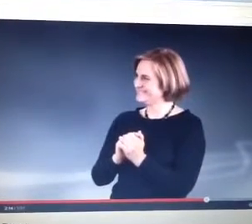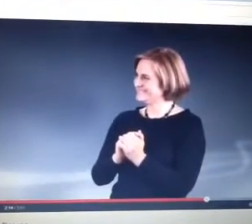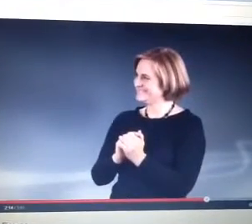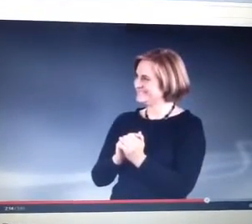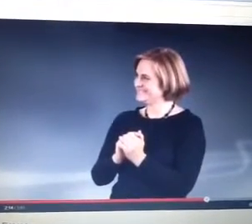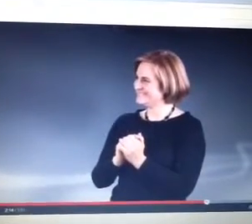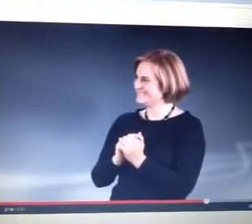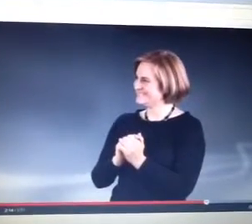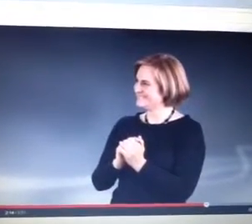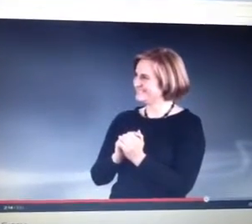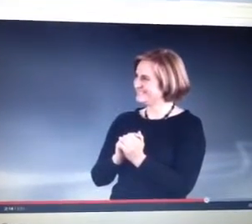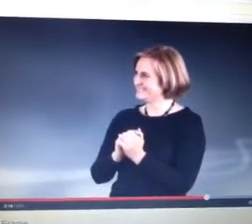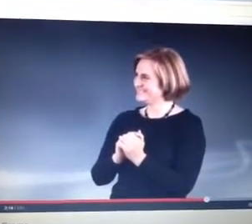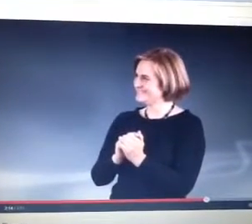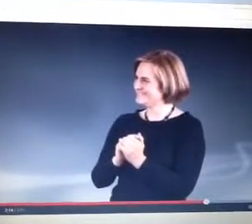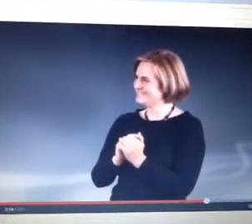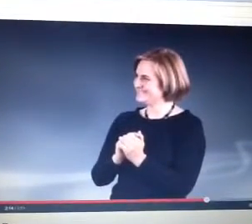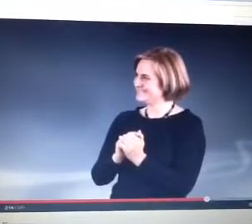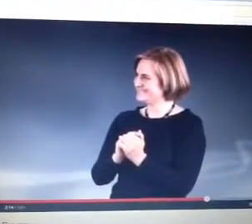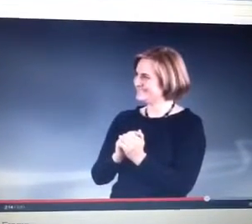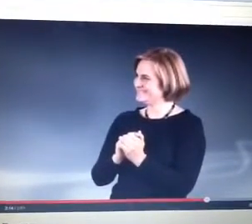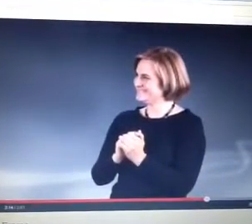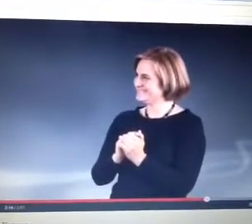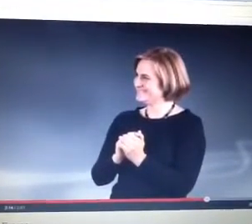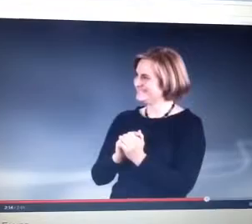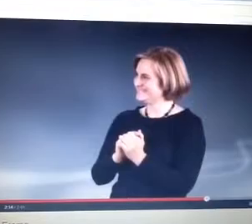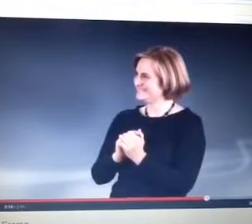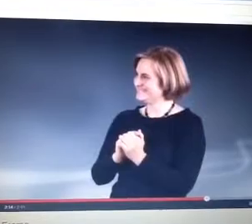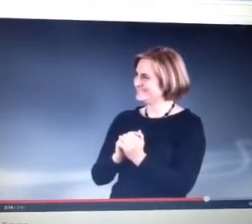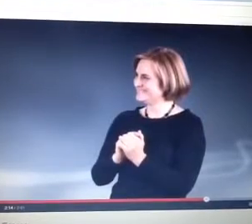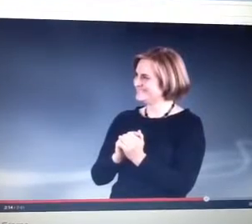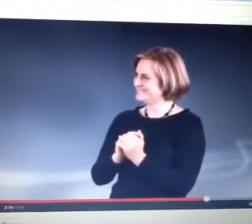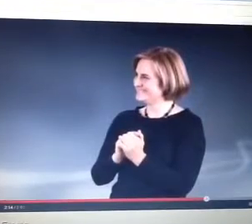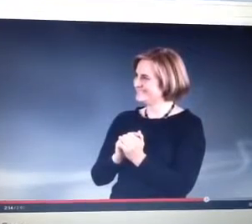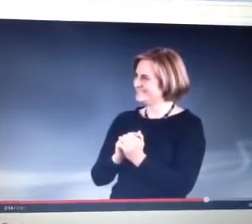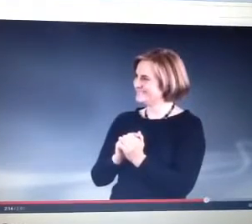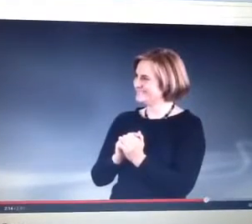And my husband said, "See, don't you like it? I found this one as well and put it up."